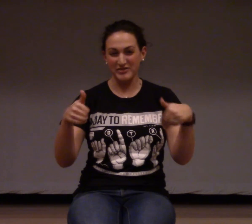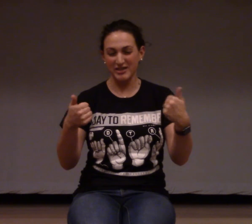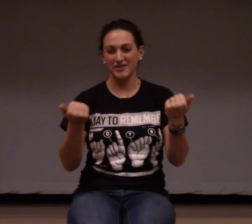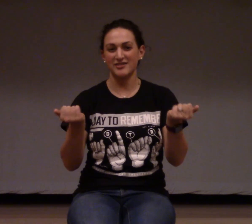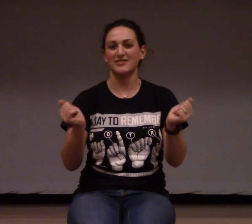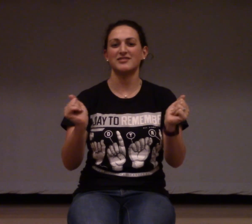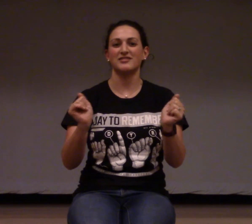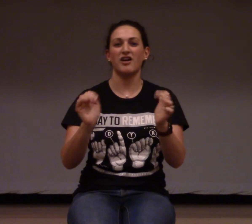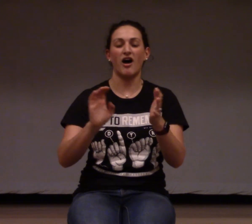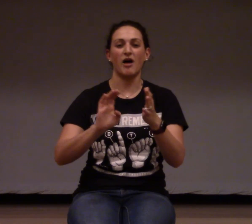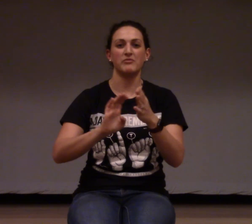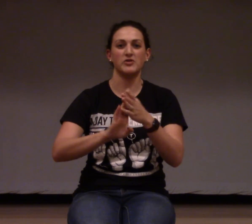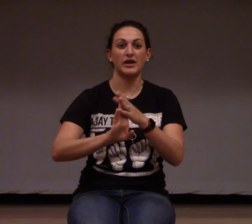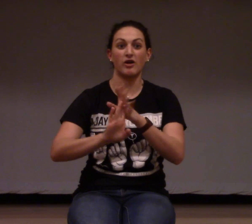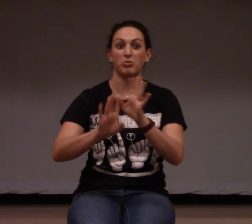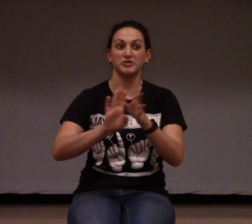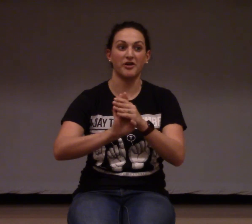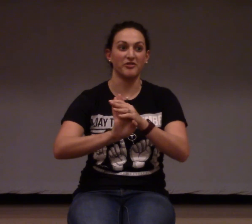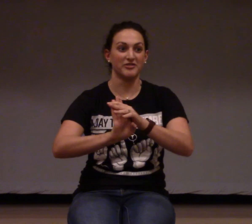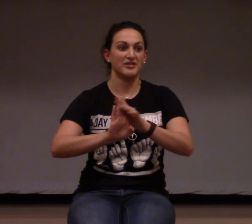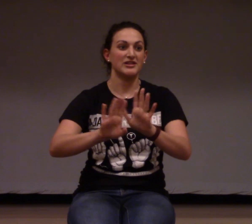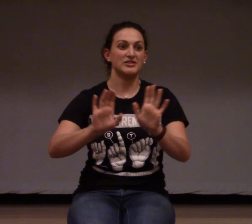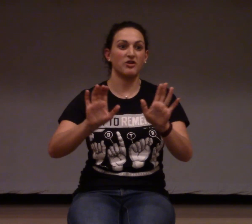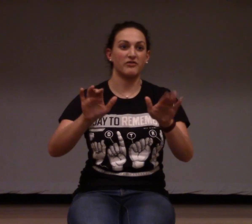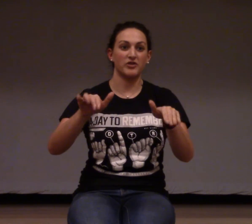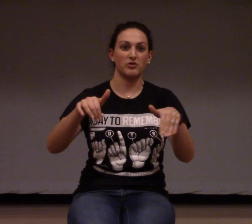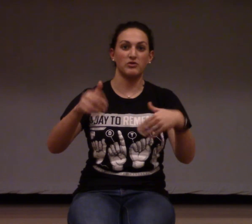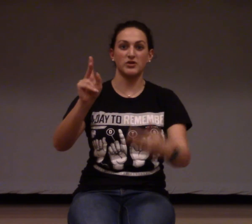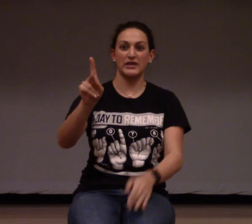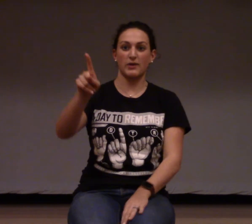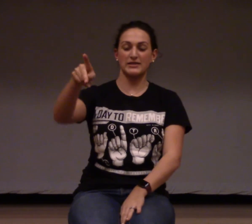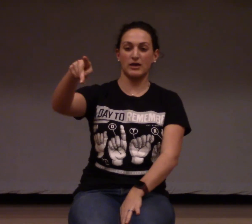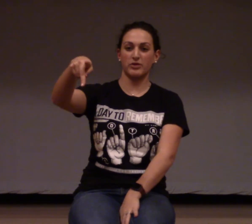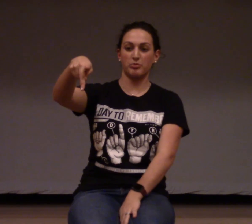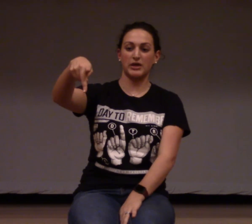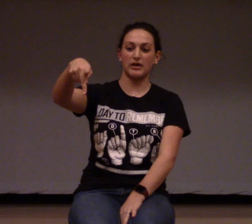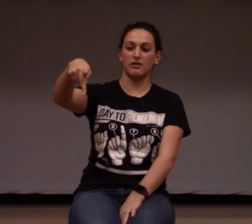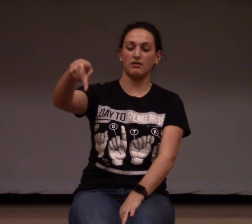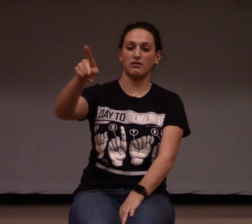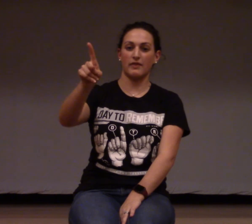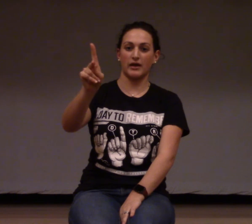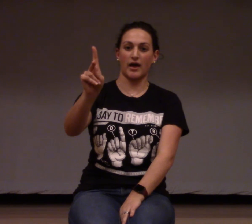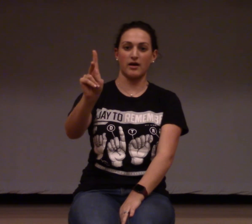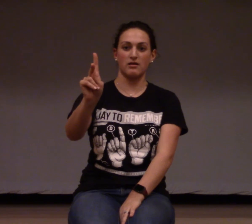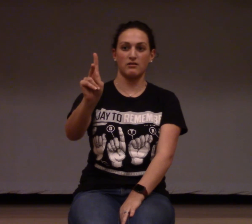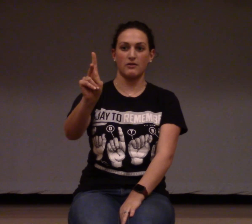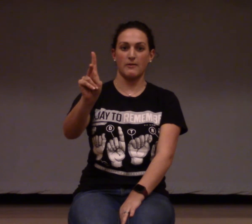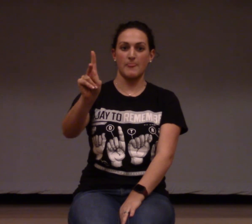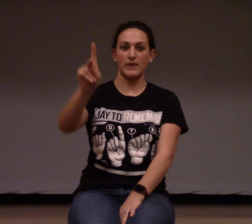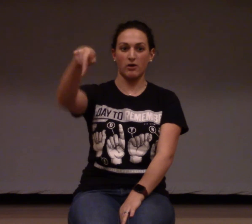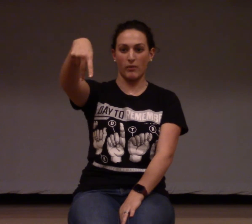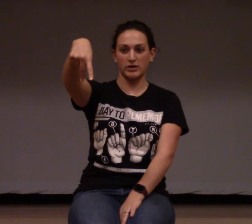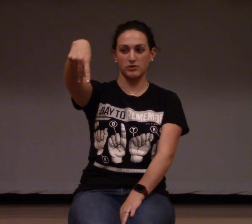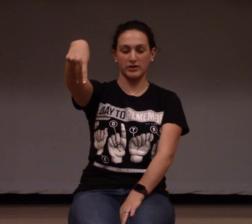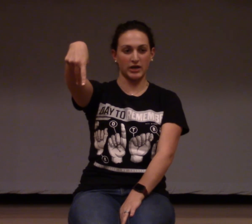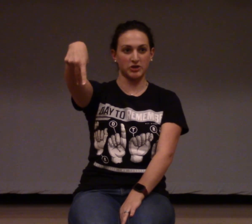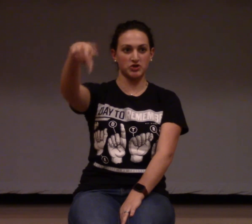often, you can get carpal tunnel. So that's why I say with the P and the K, you don't want to do